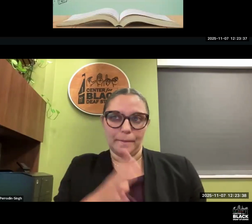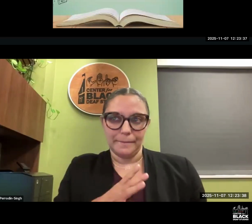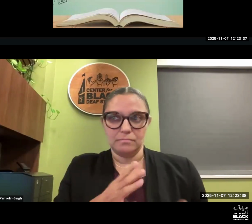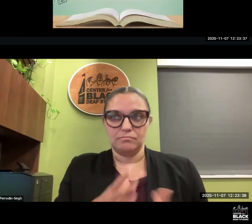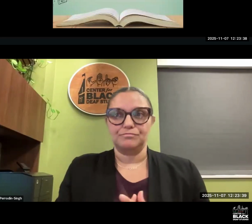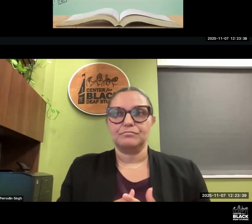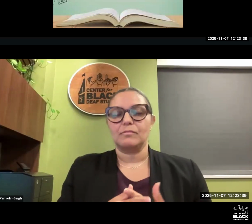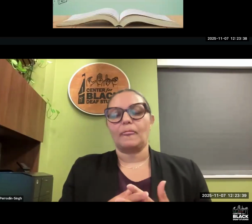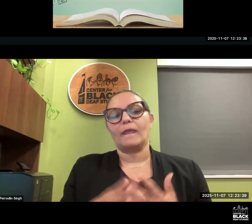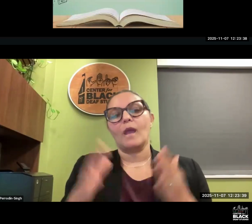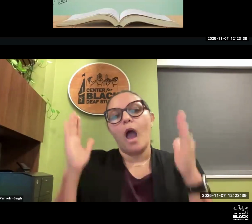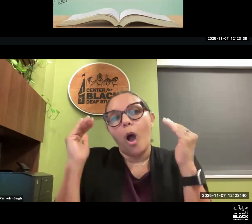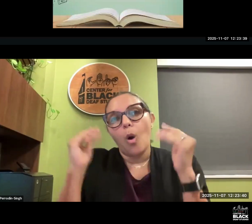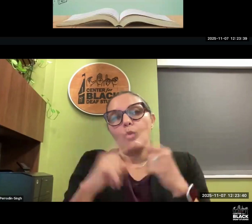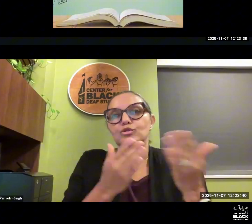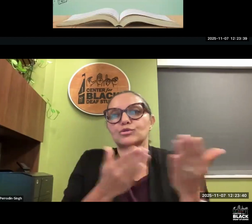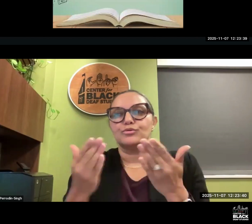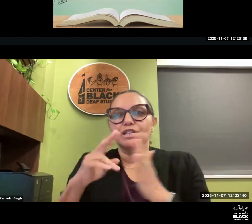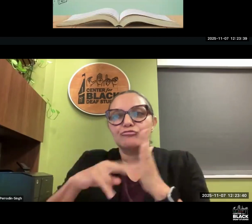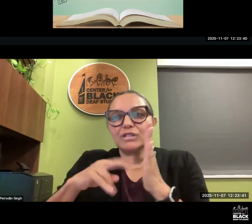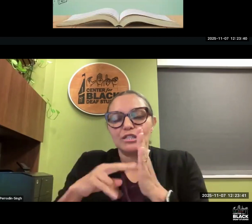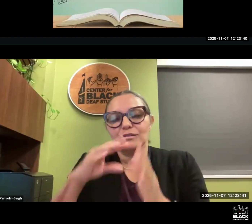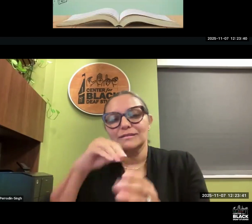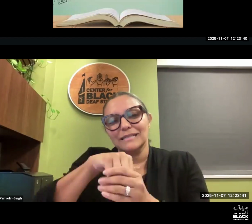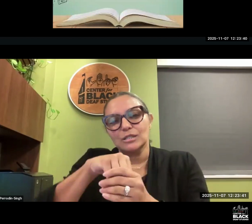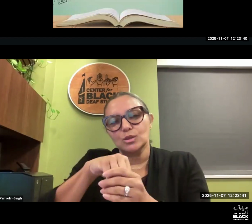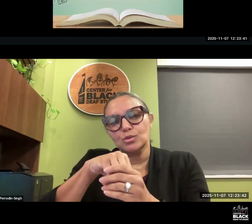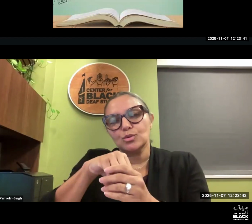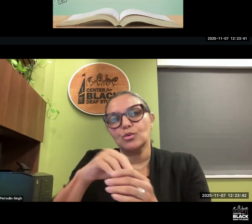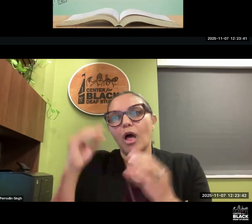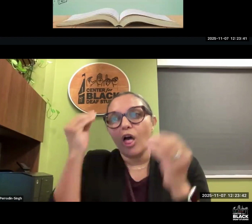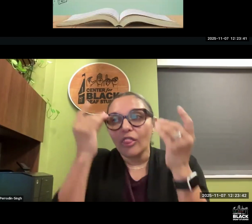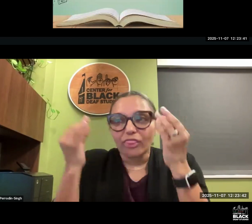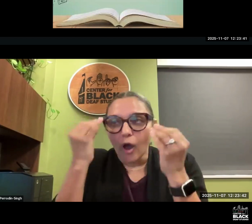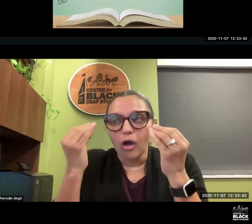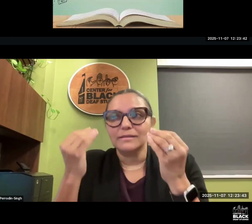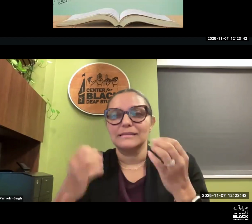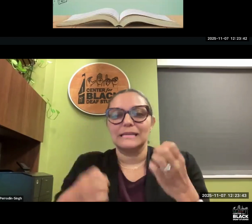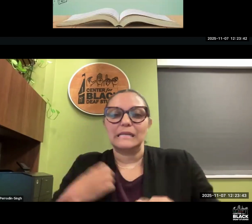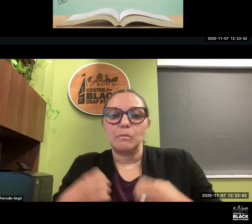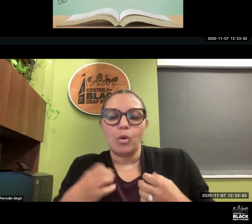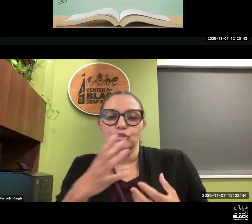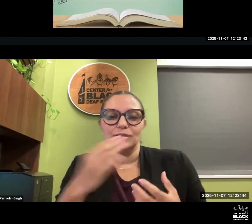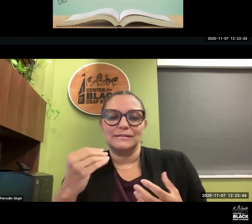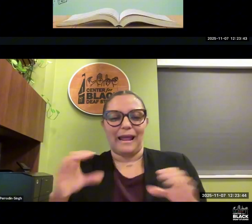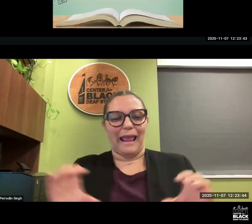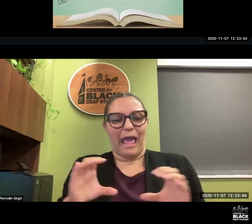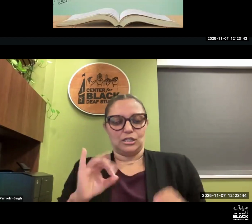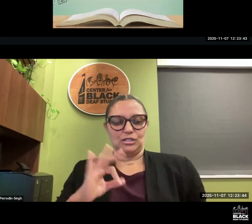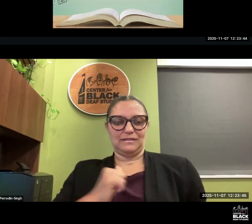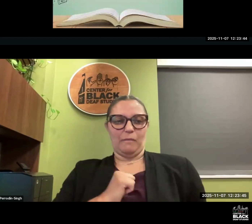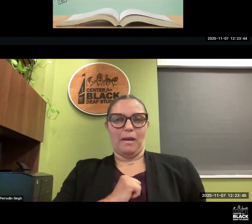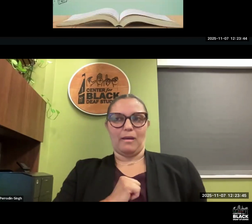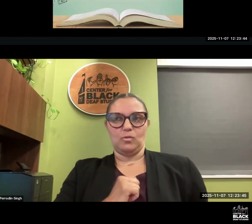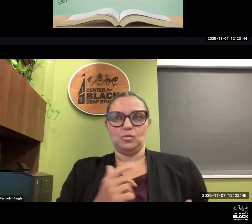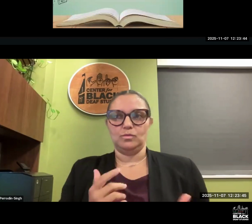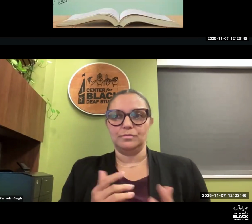improve among Black deaf women. What I hope is to bring literature into emotion